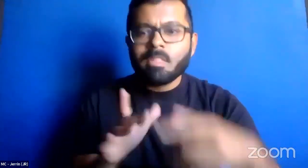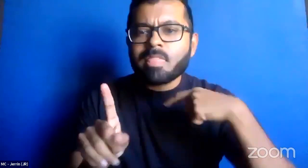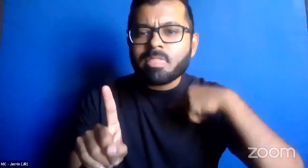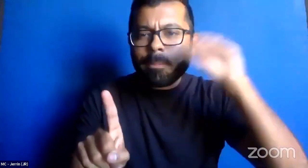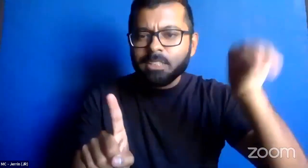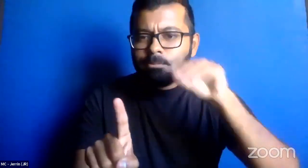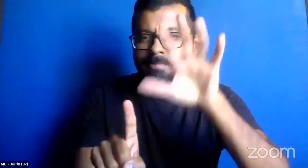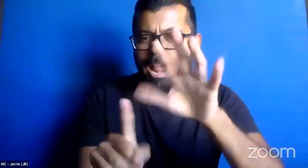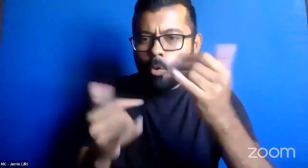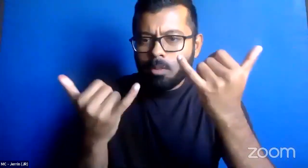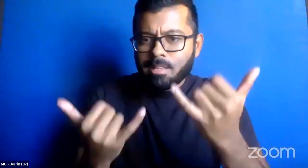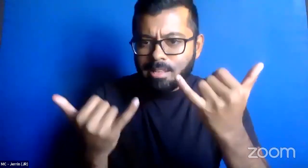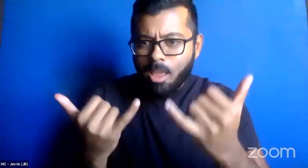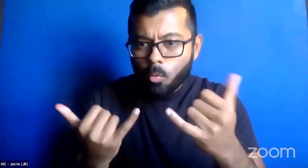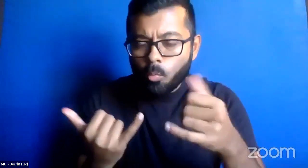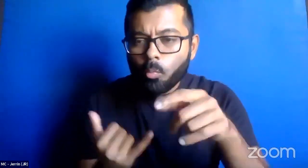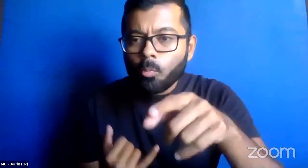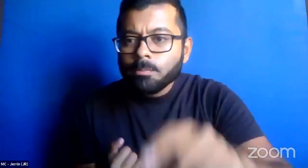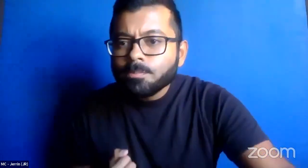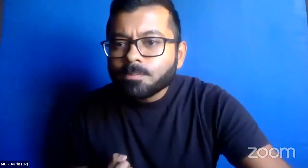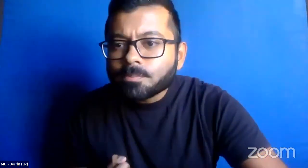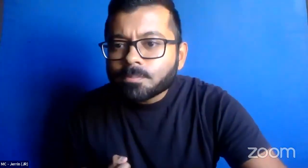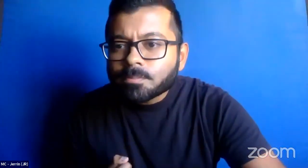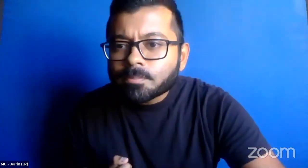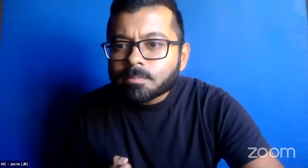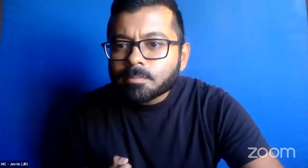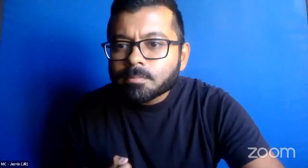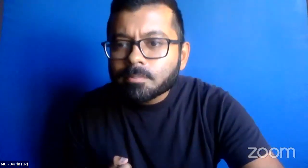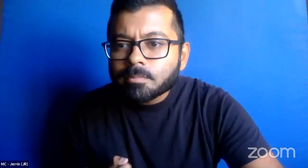Okay, Jessica, give me one moment. I will spotlight you.